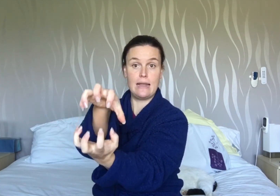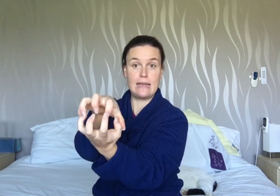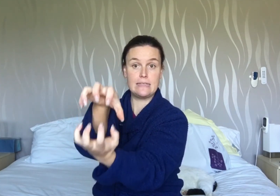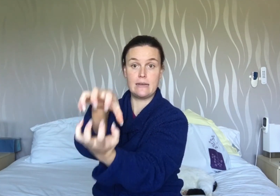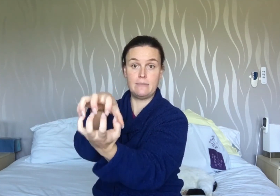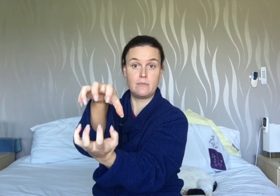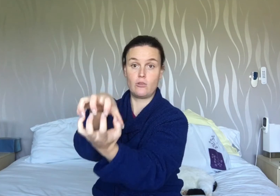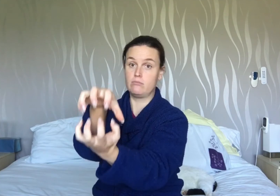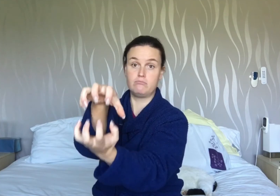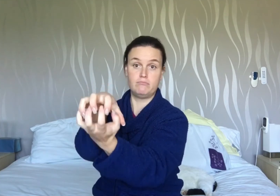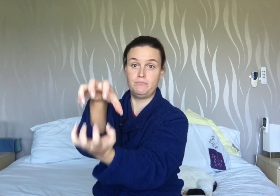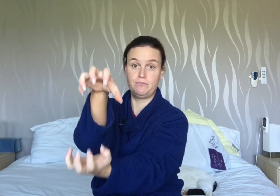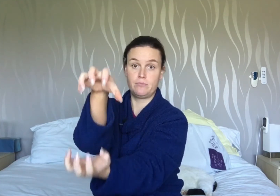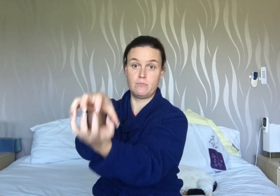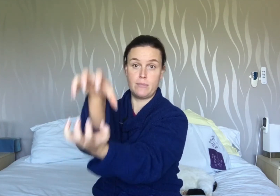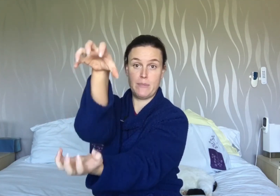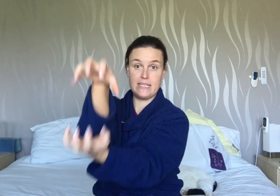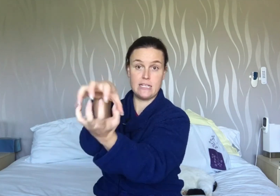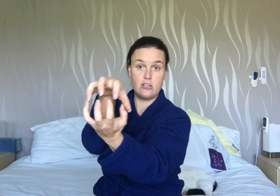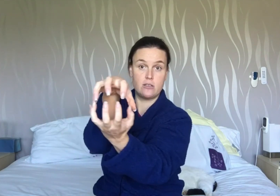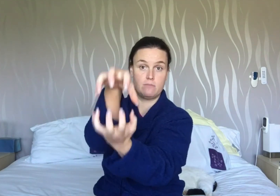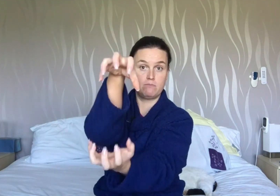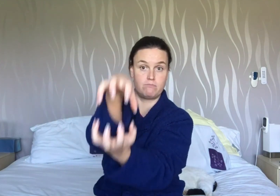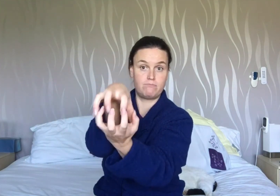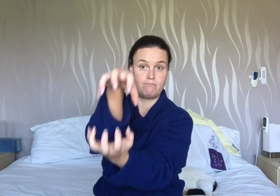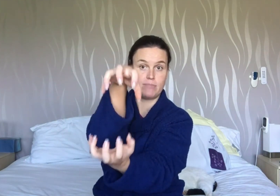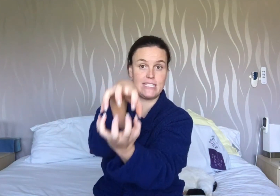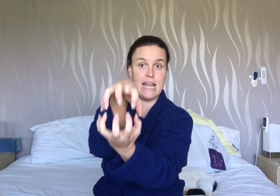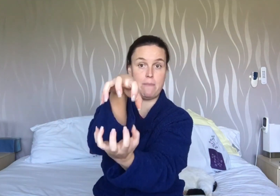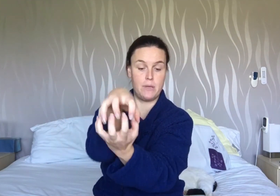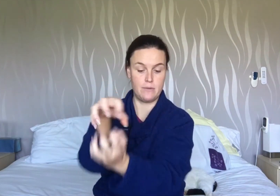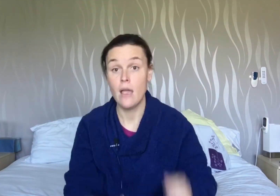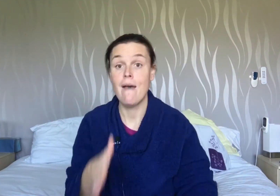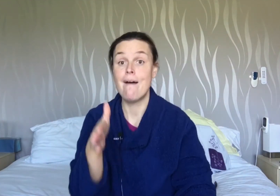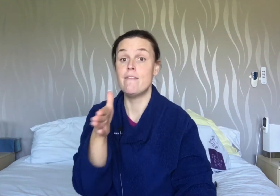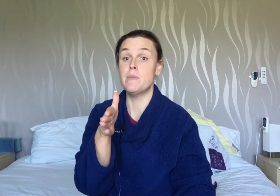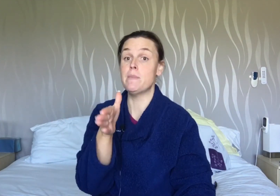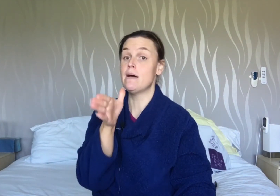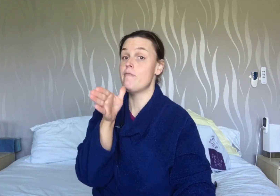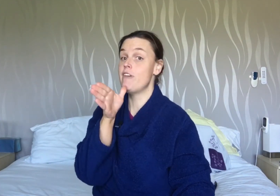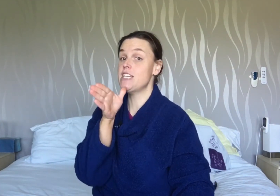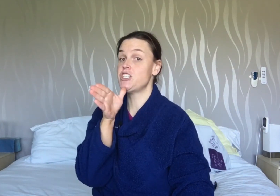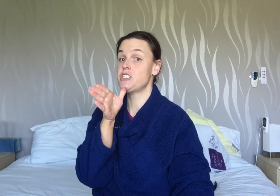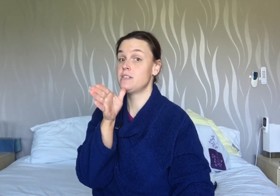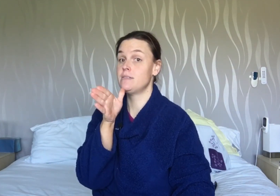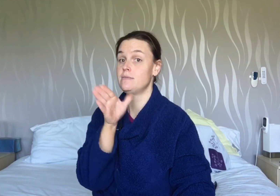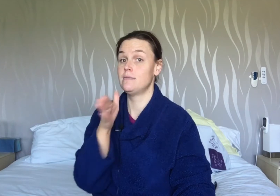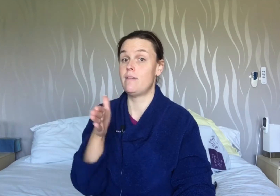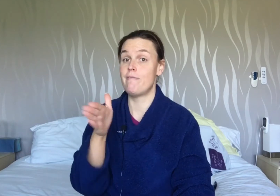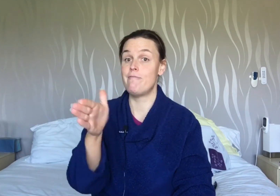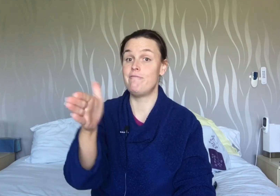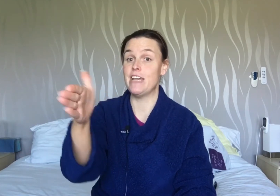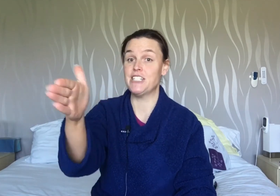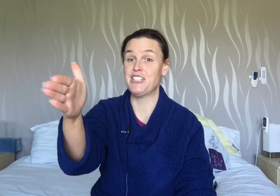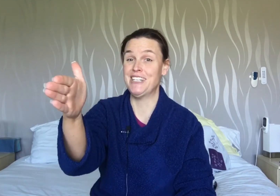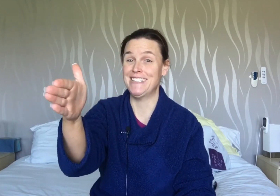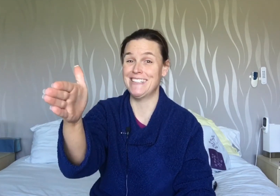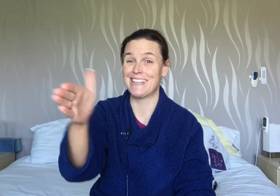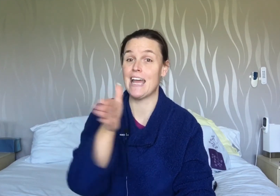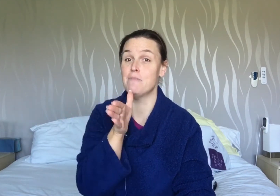alligator. But basically you've got the snap. Remember, fish, fish. Okay,